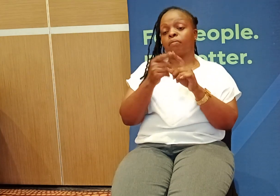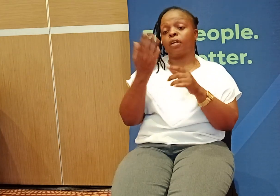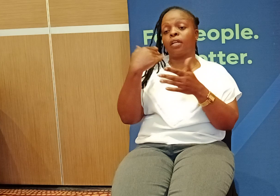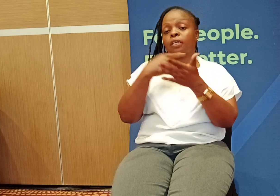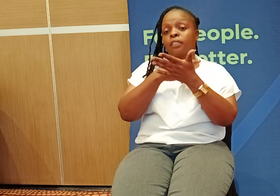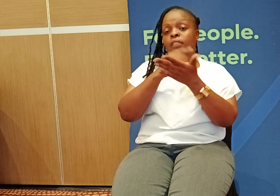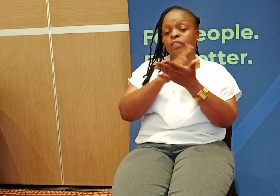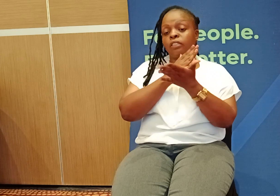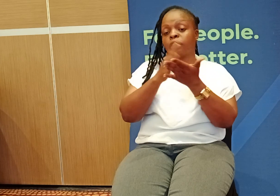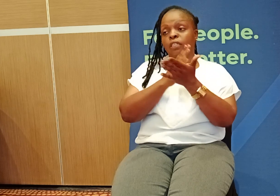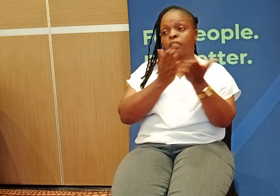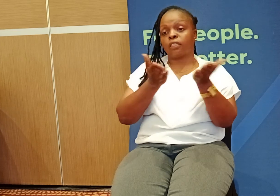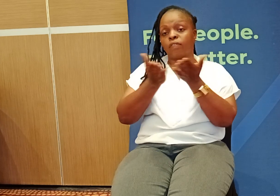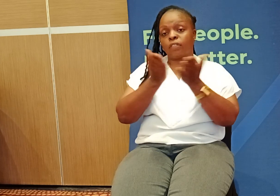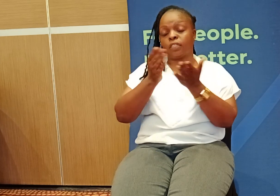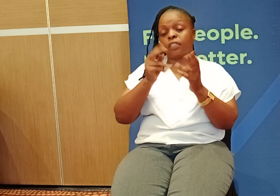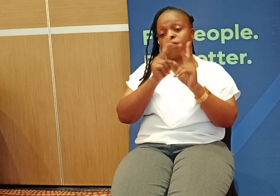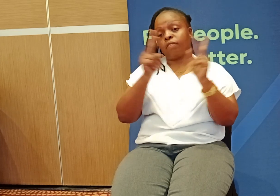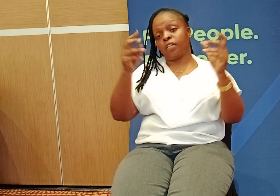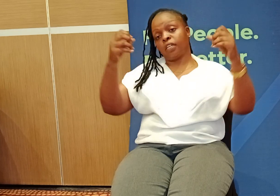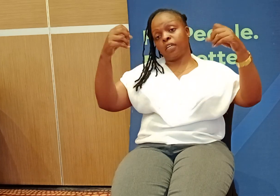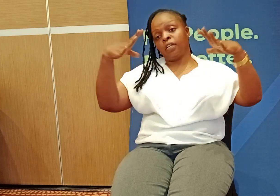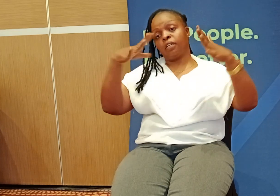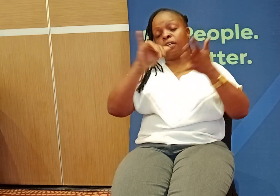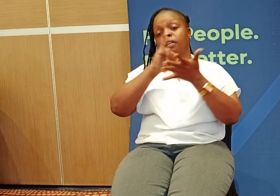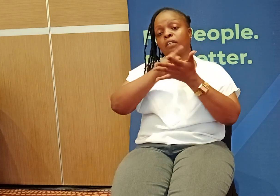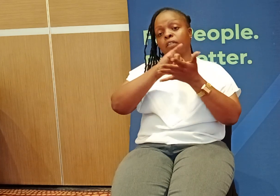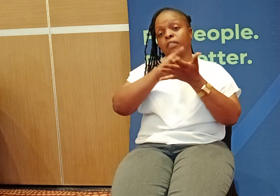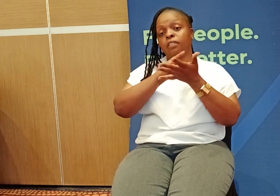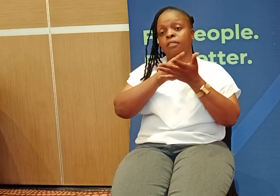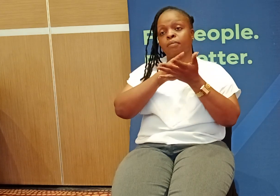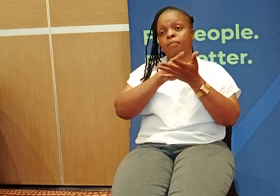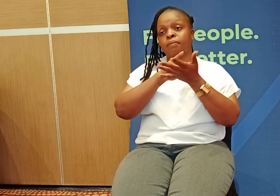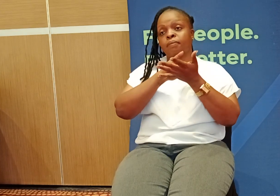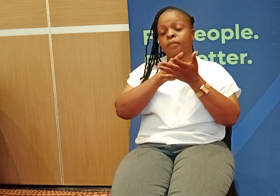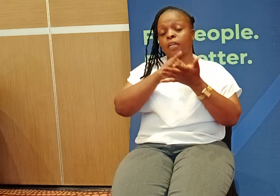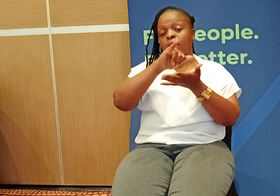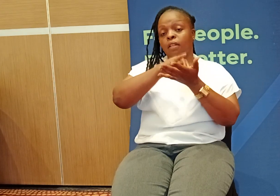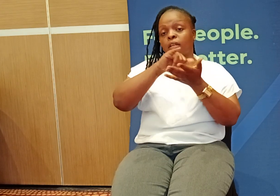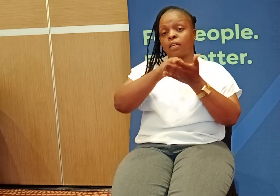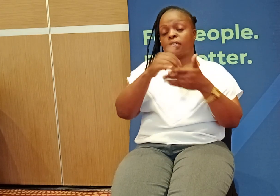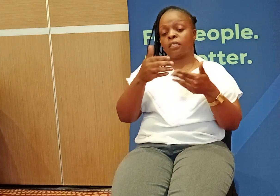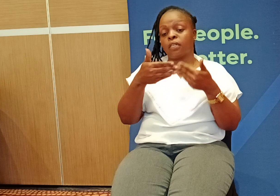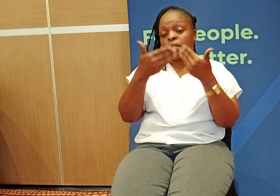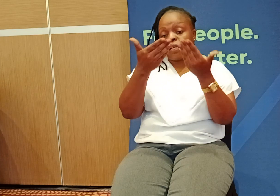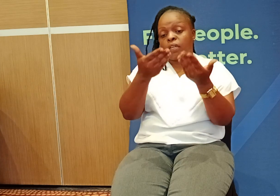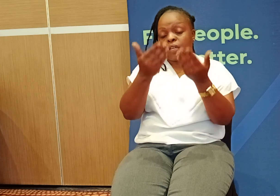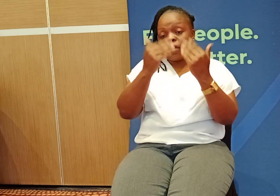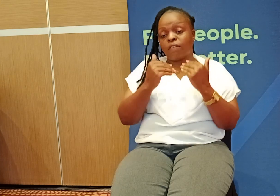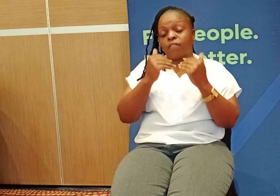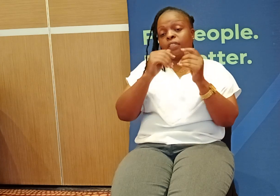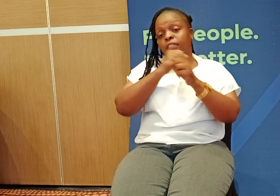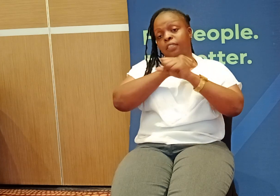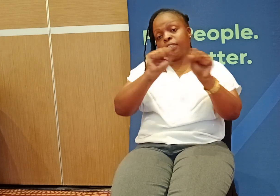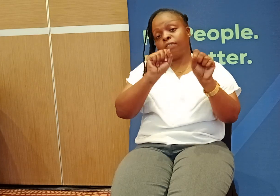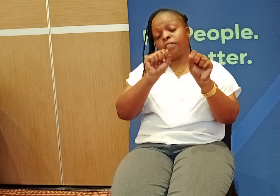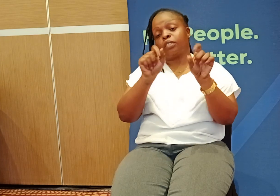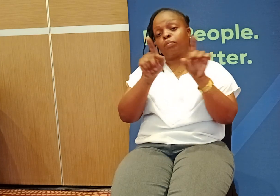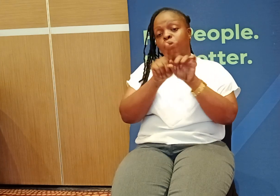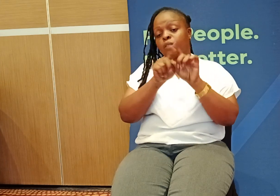We're very clear that that should give us savings, and we can see 4.5